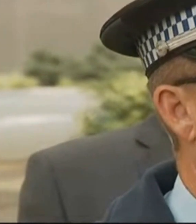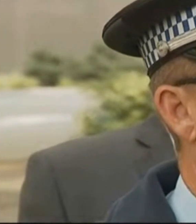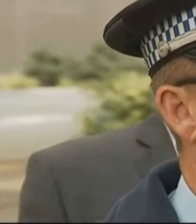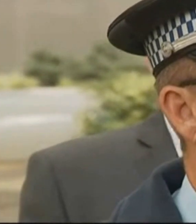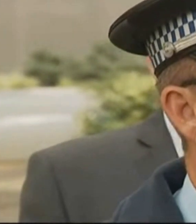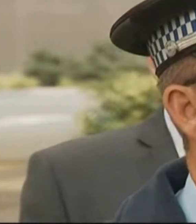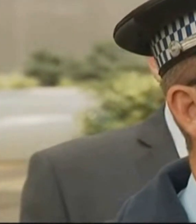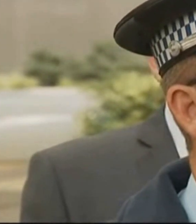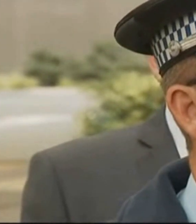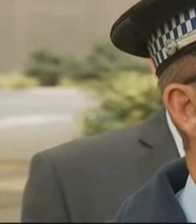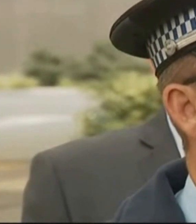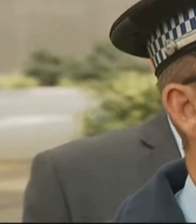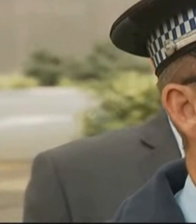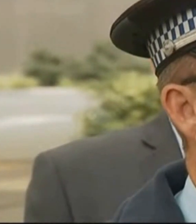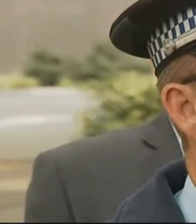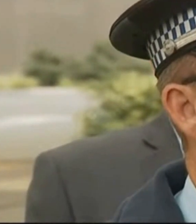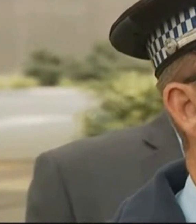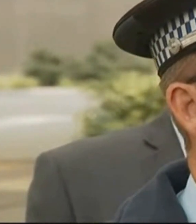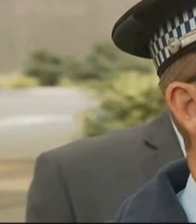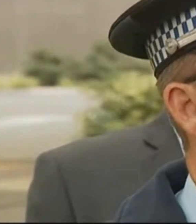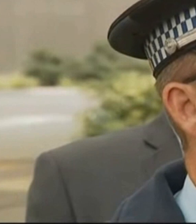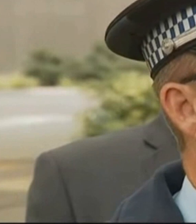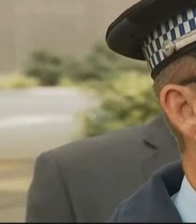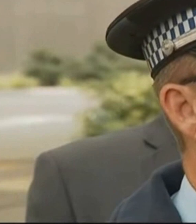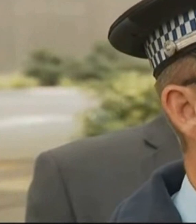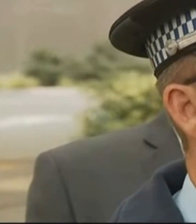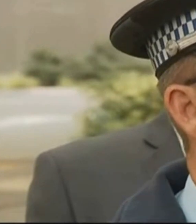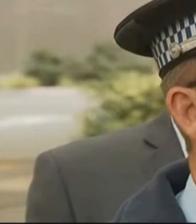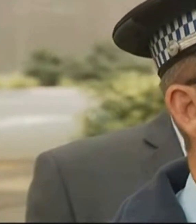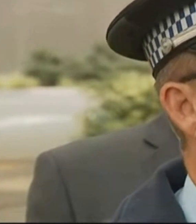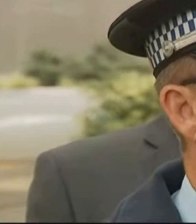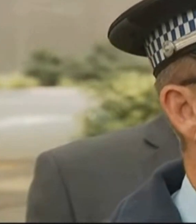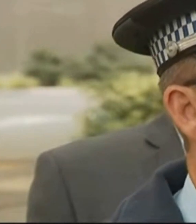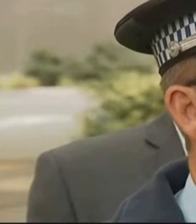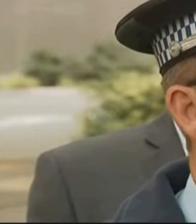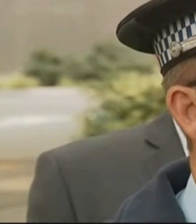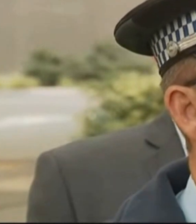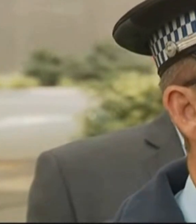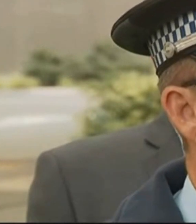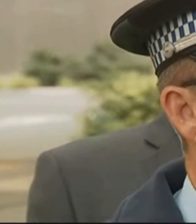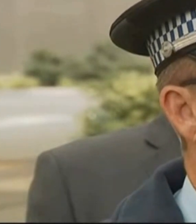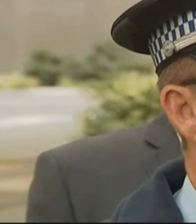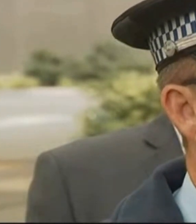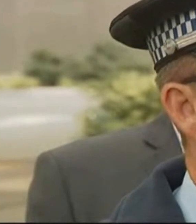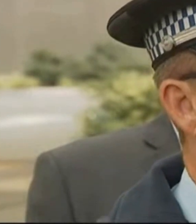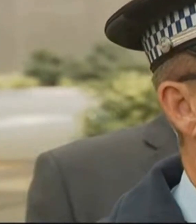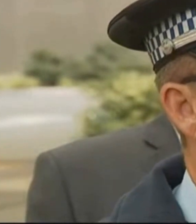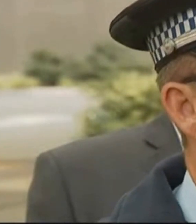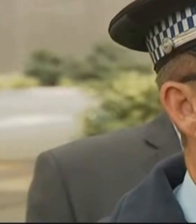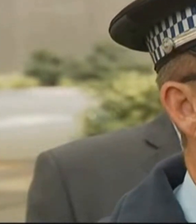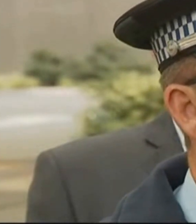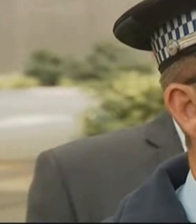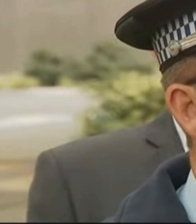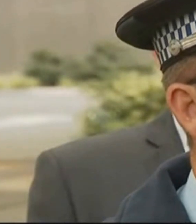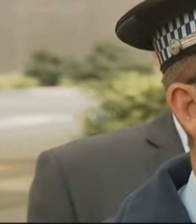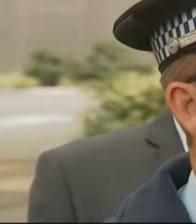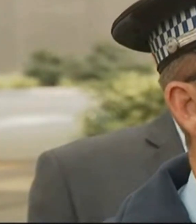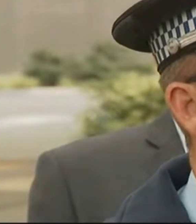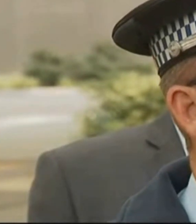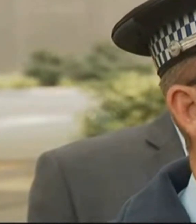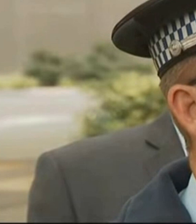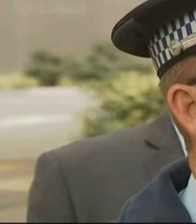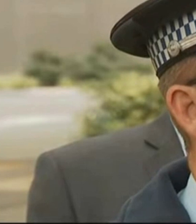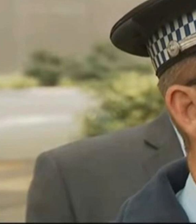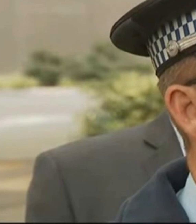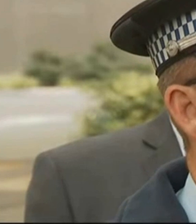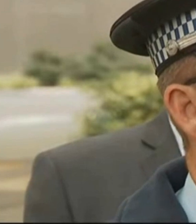had worked with the premises. My advice is that the premises were not compliant with either the Liquor Act or the public health orders. Actions were taken under the